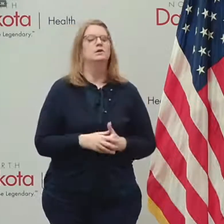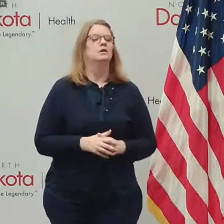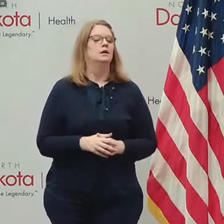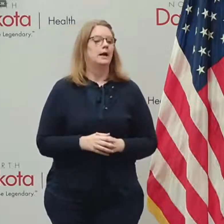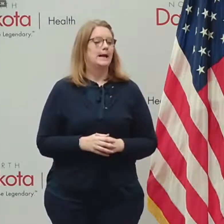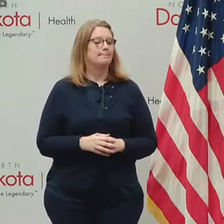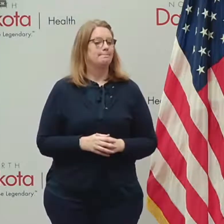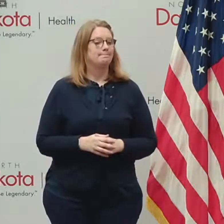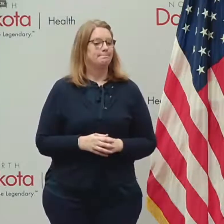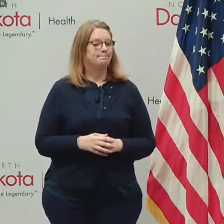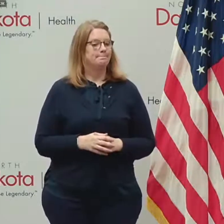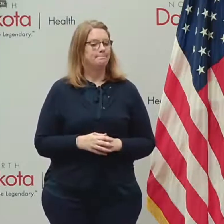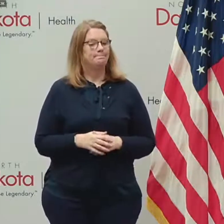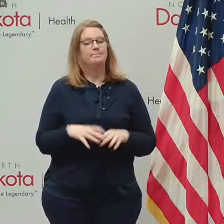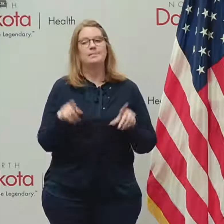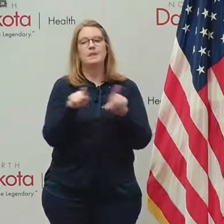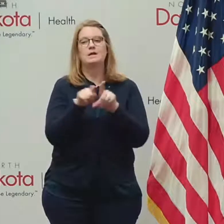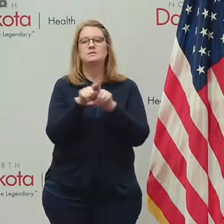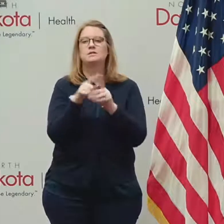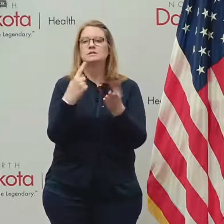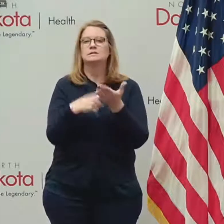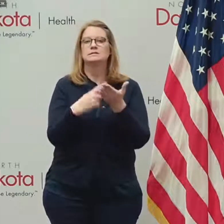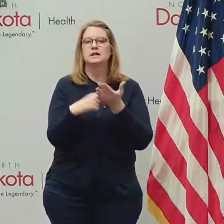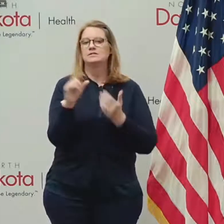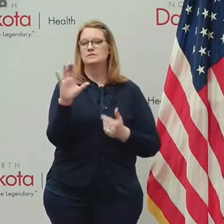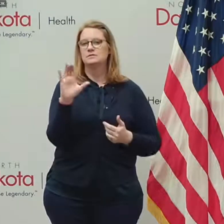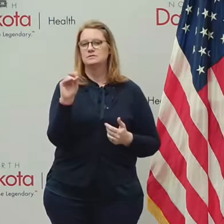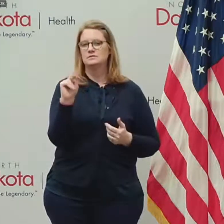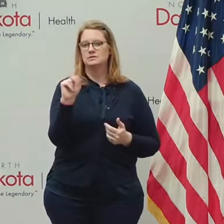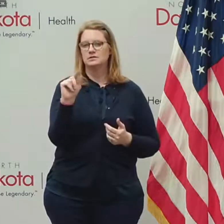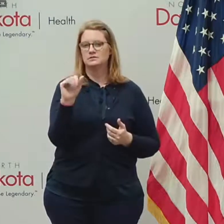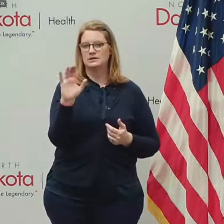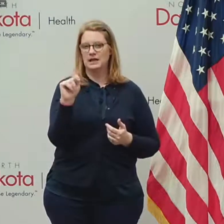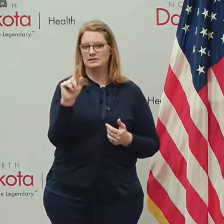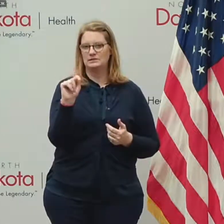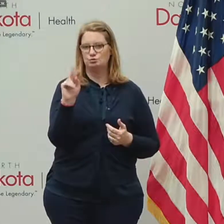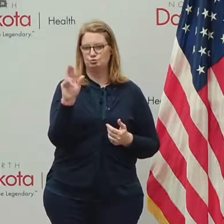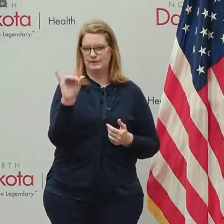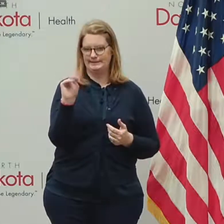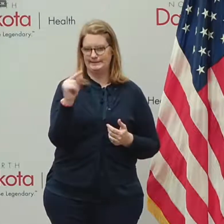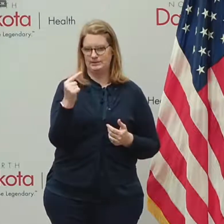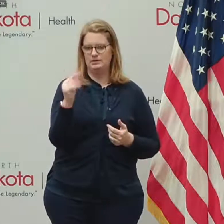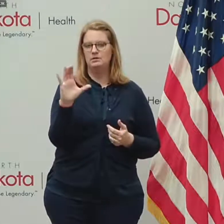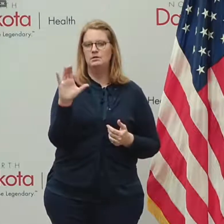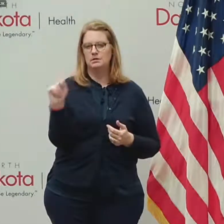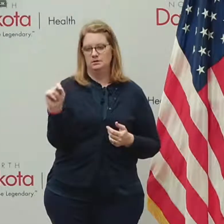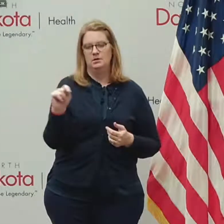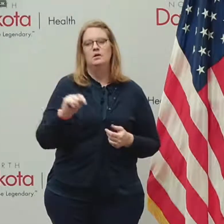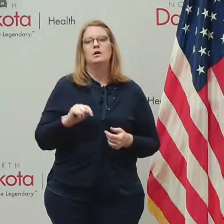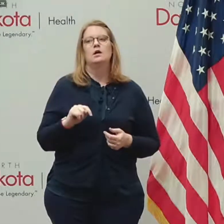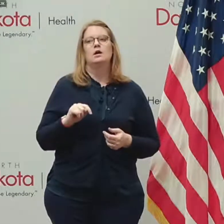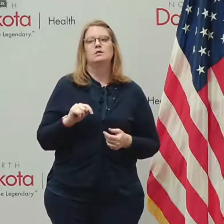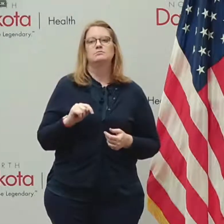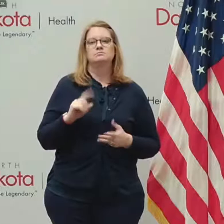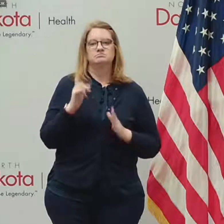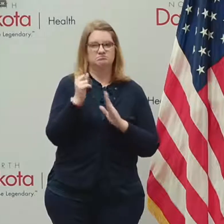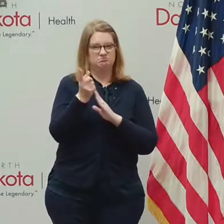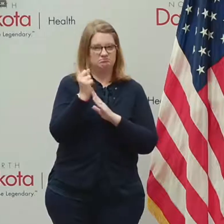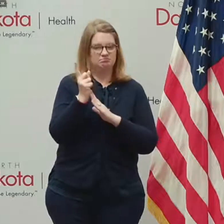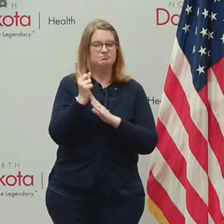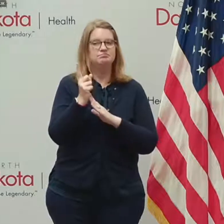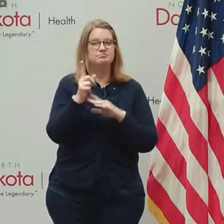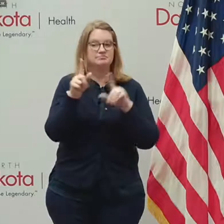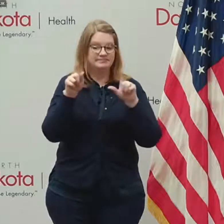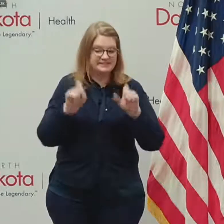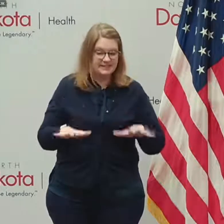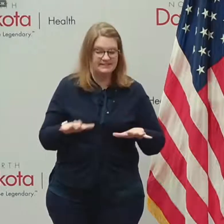also talk about contact tracing. We know that from the beginning of this, the testing and contact